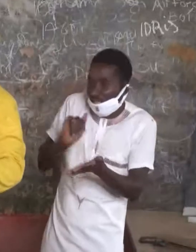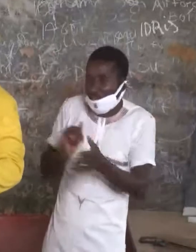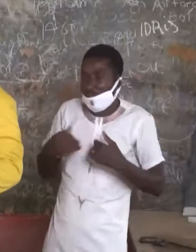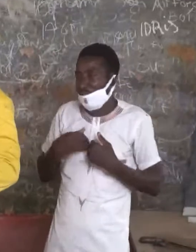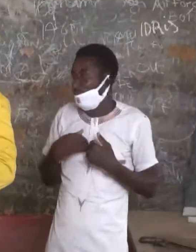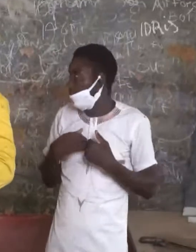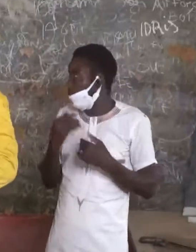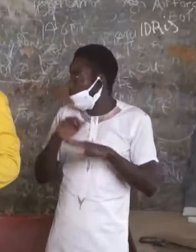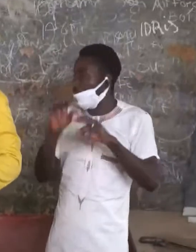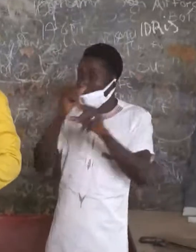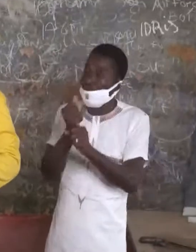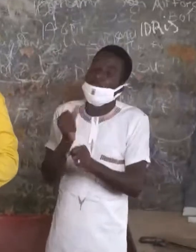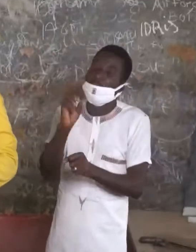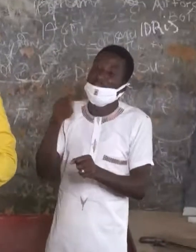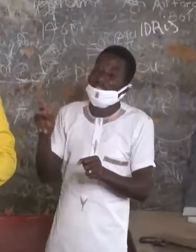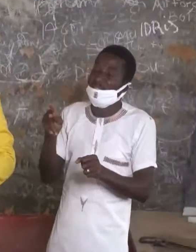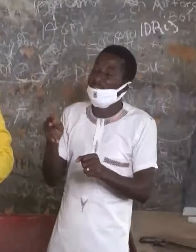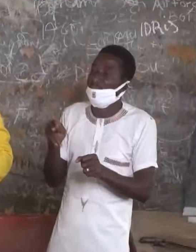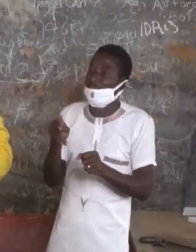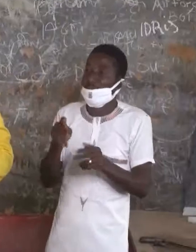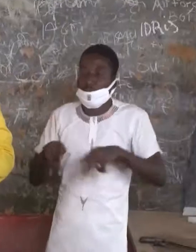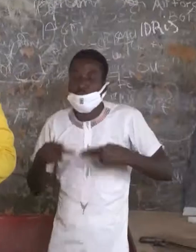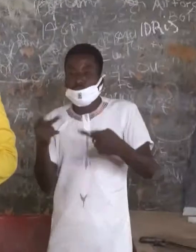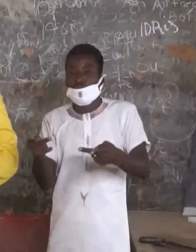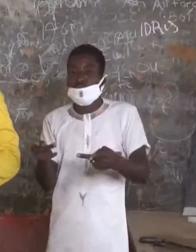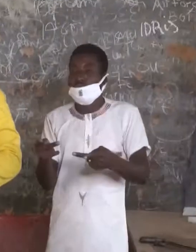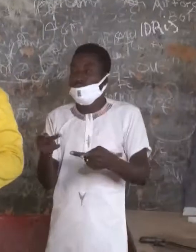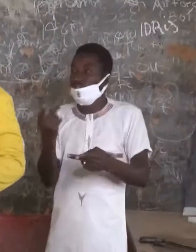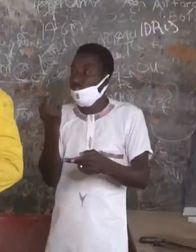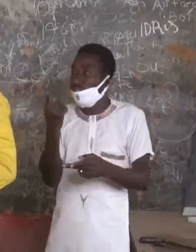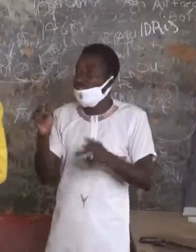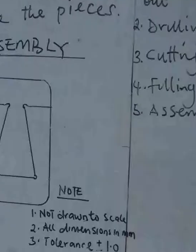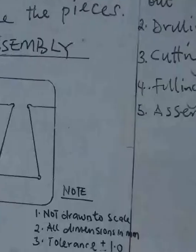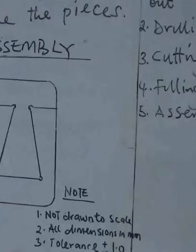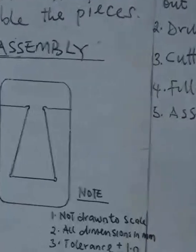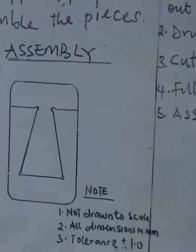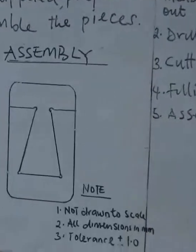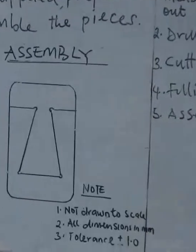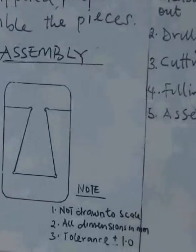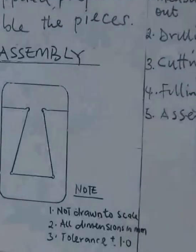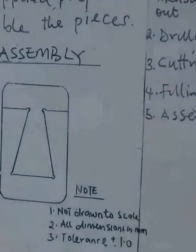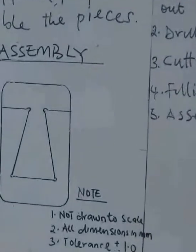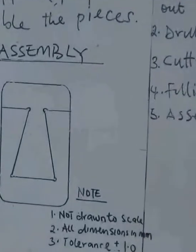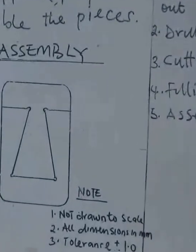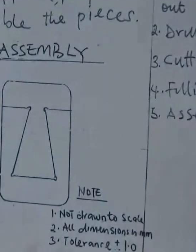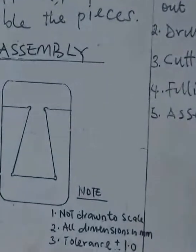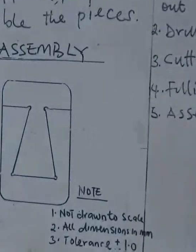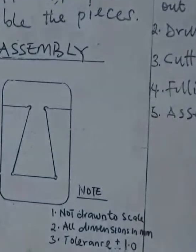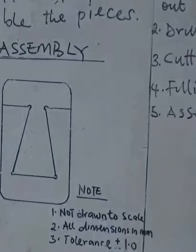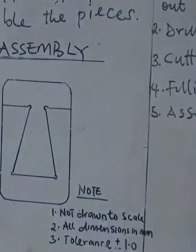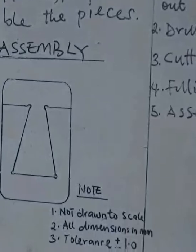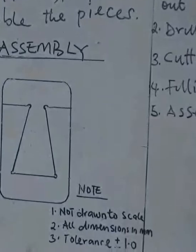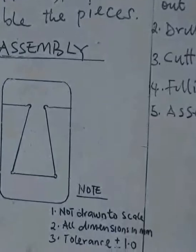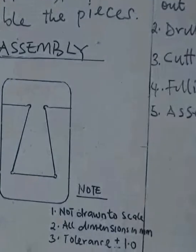have on the workpiece, thereby producing the arc on the sketch, and then